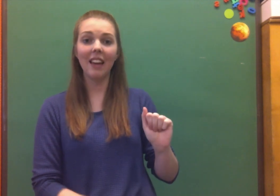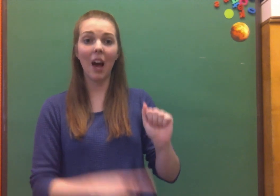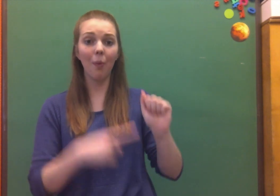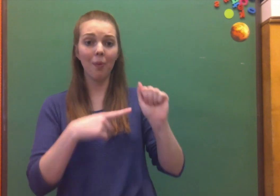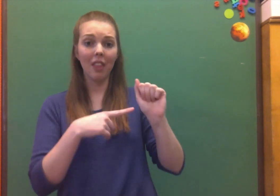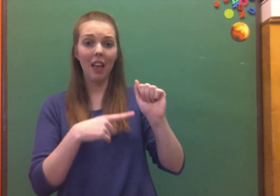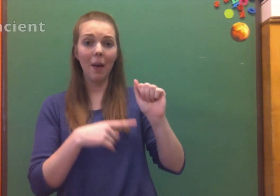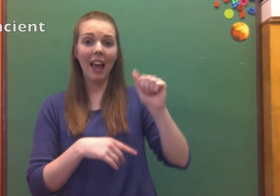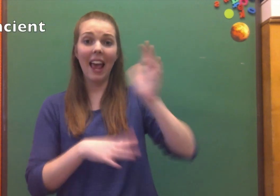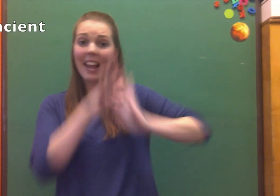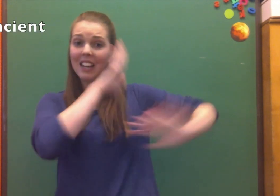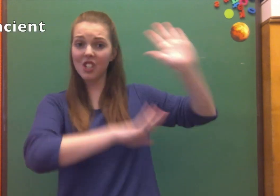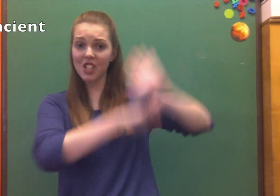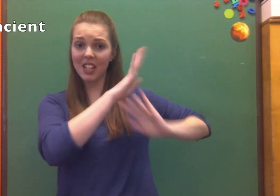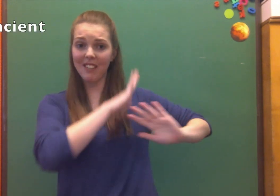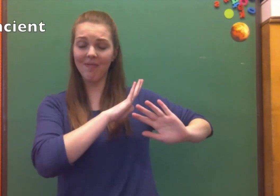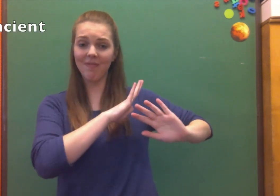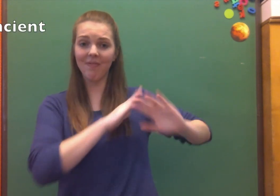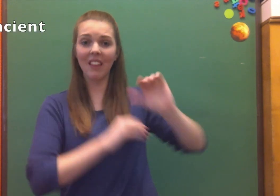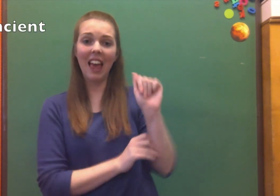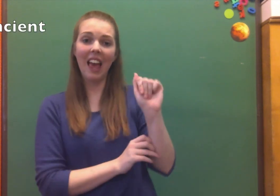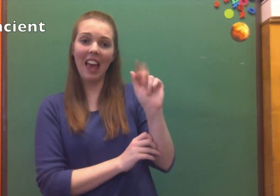Now, ancient